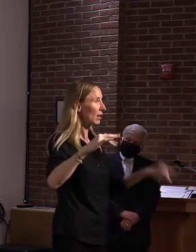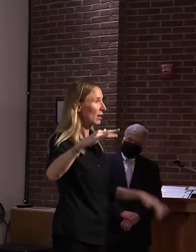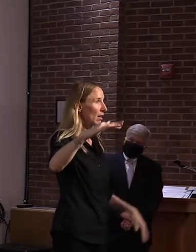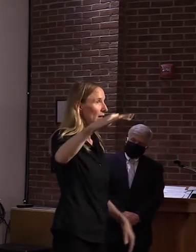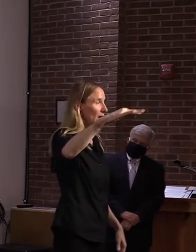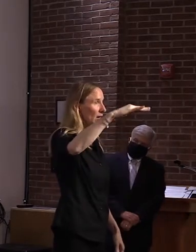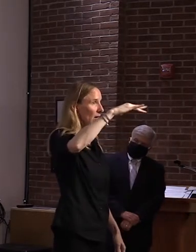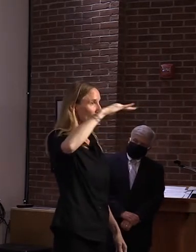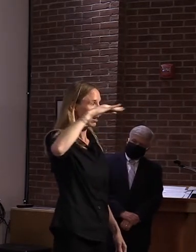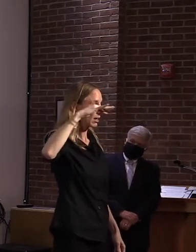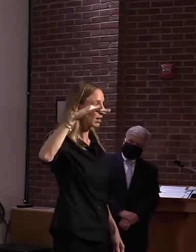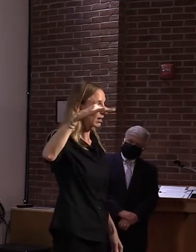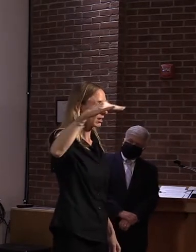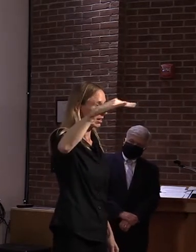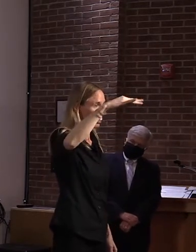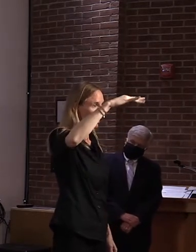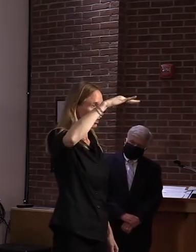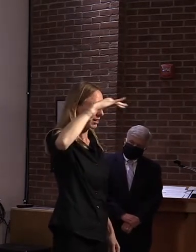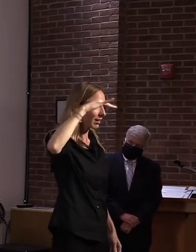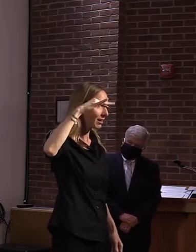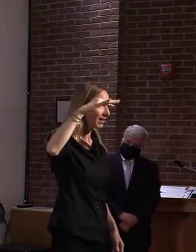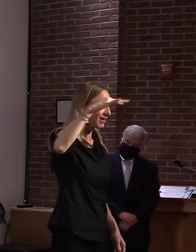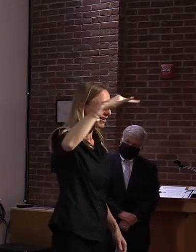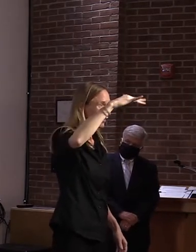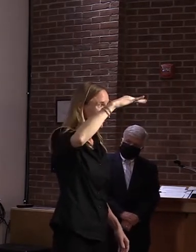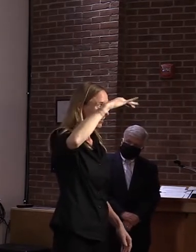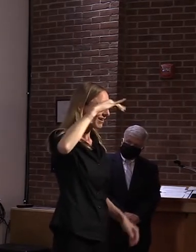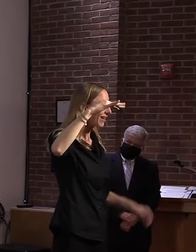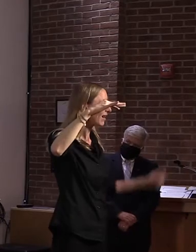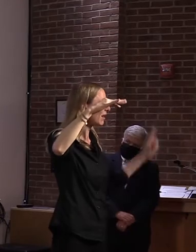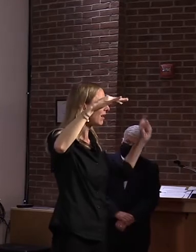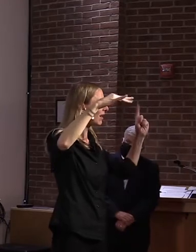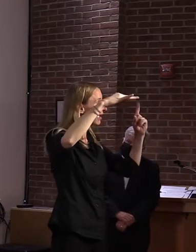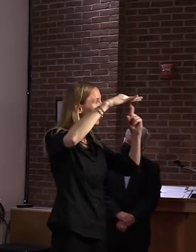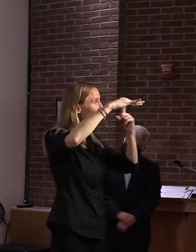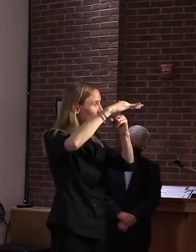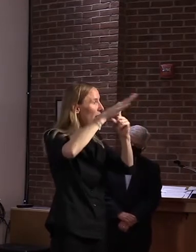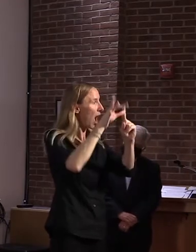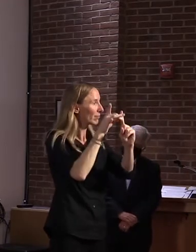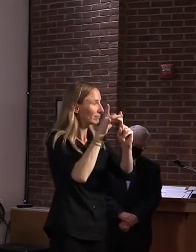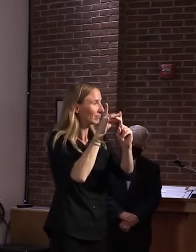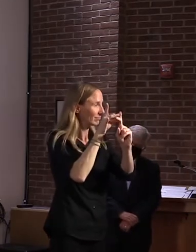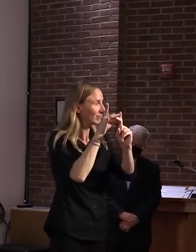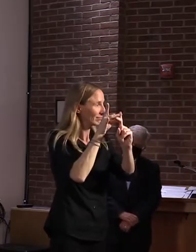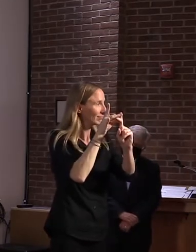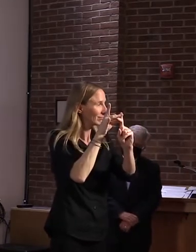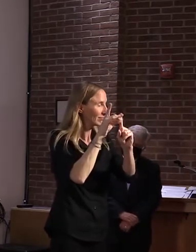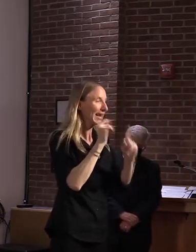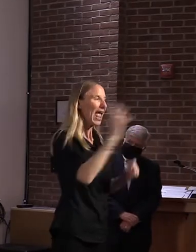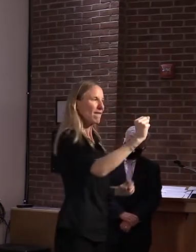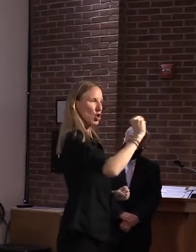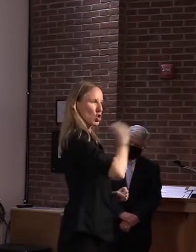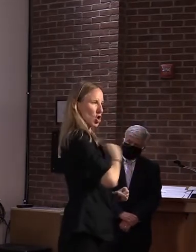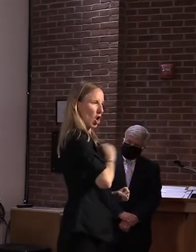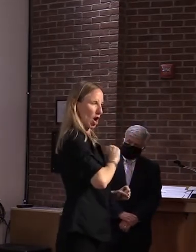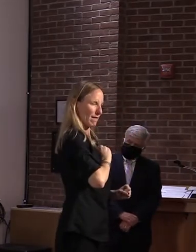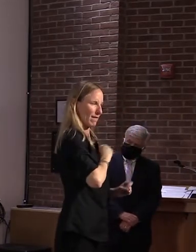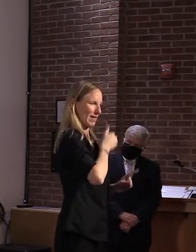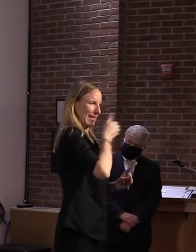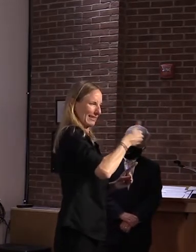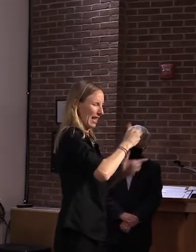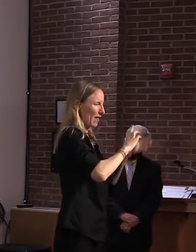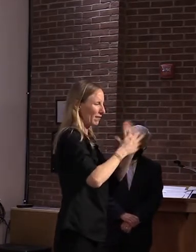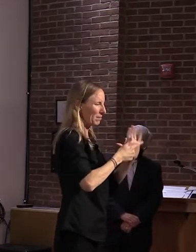infectious. So these larger droplets can rather quickly fall to the floor, mainly due to their